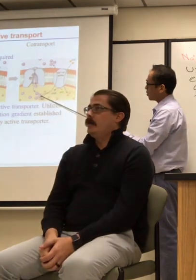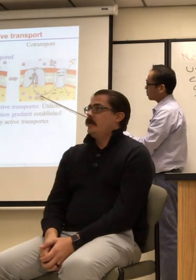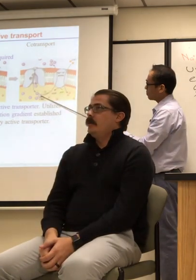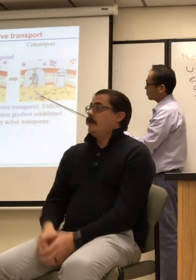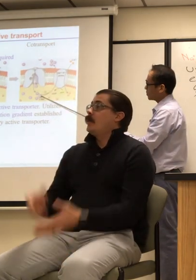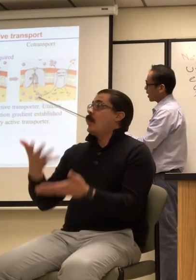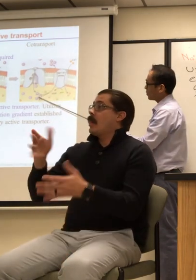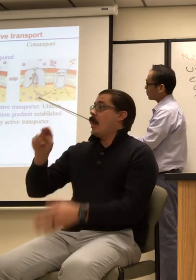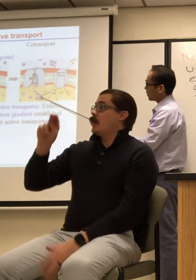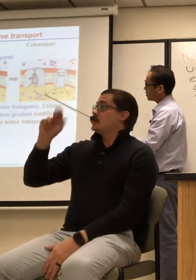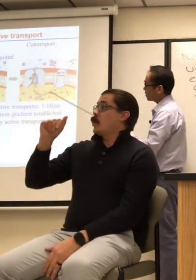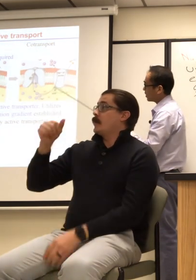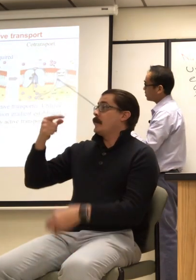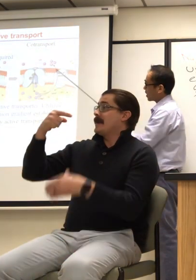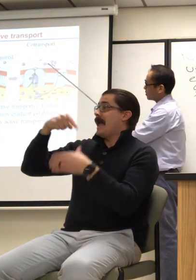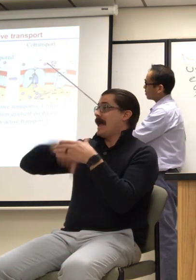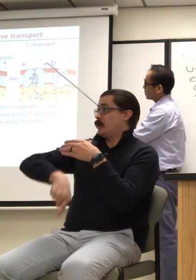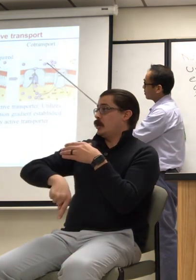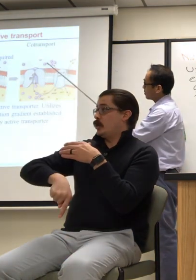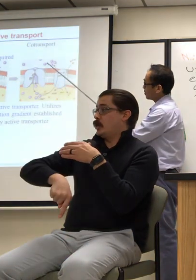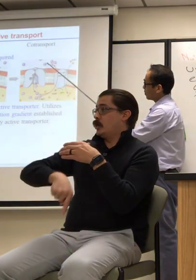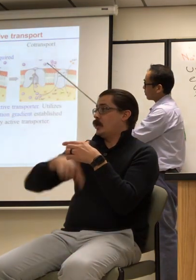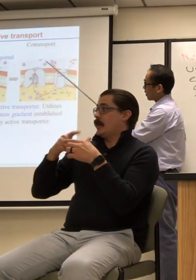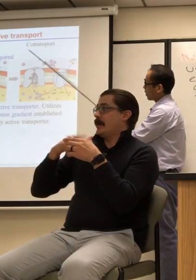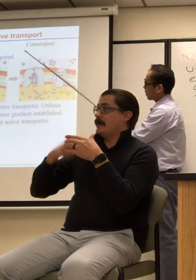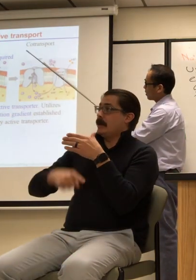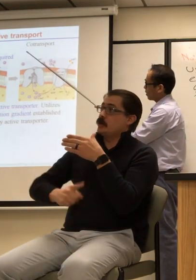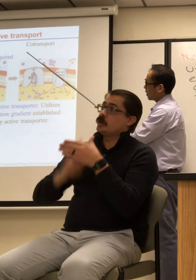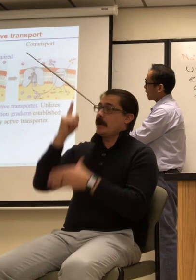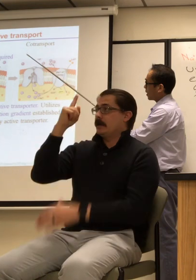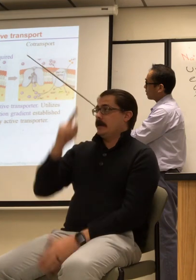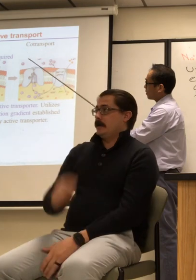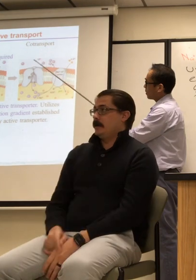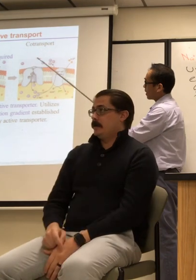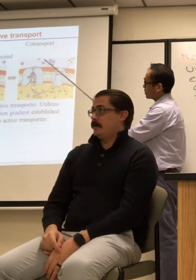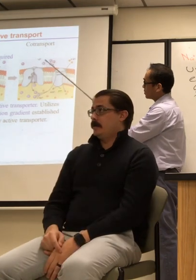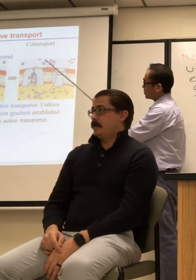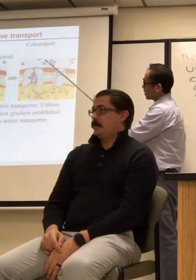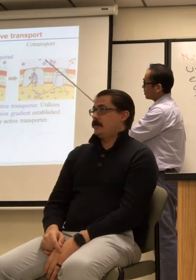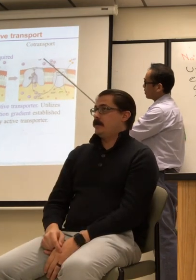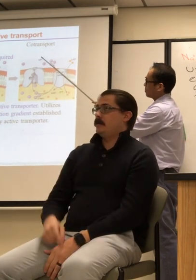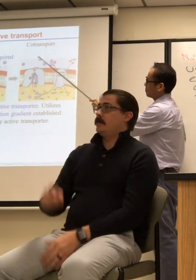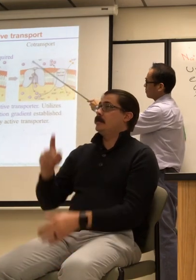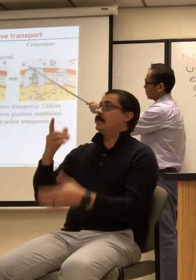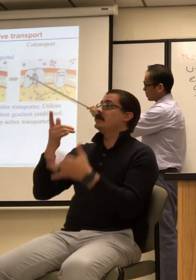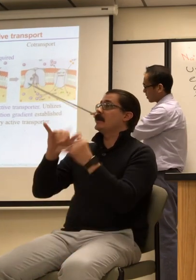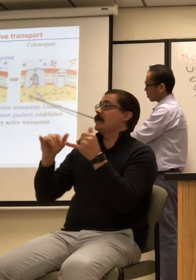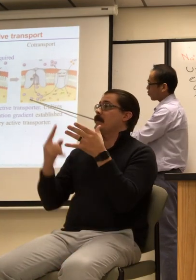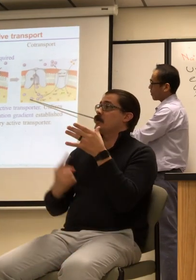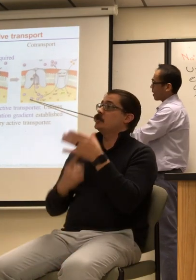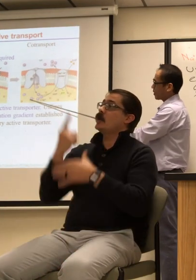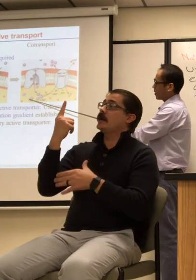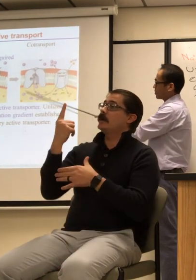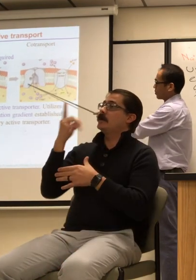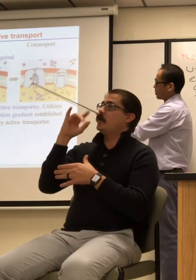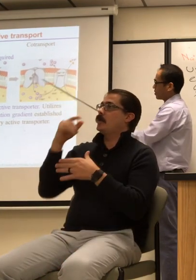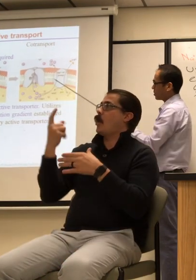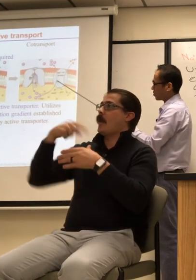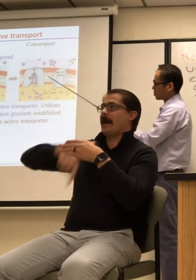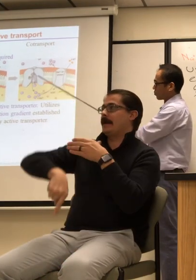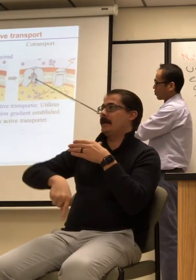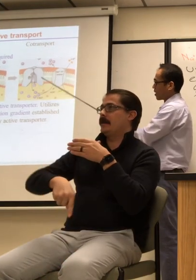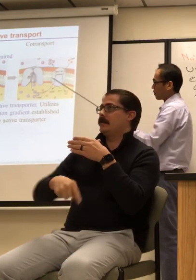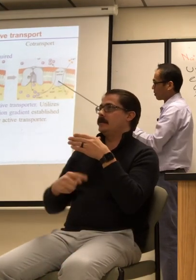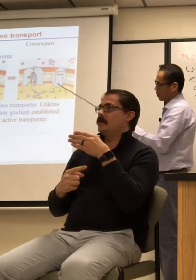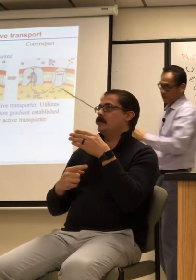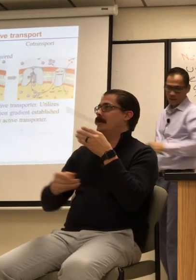allow sodium to enter, it's ejected, okay? And as it's ejected, it's gonna go right back in. So these